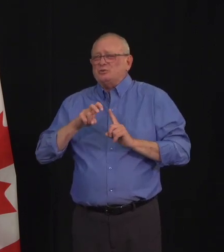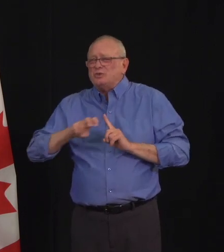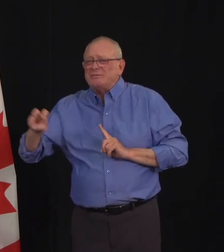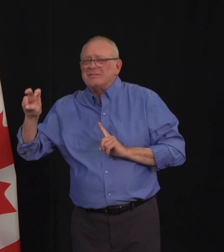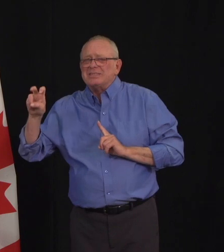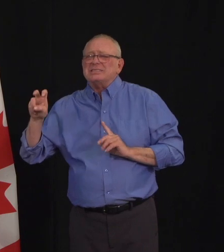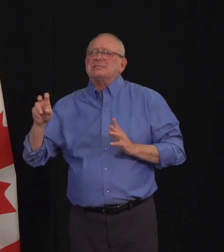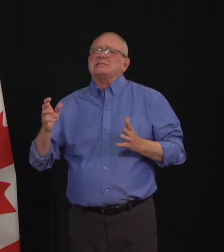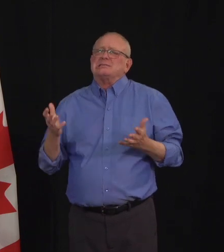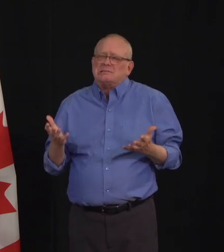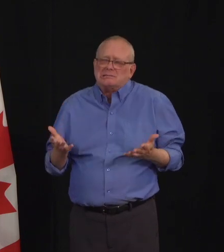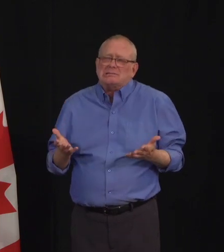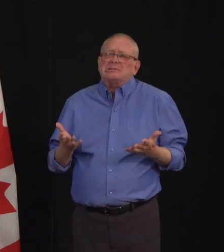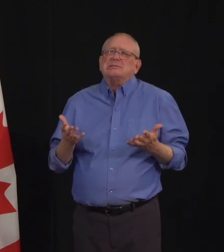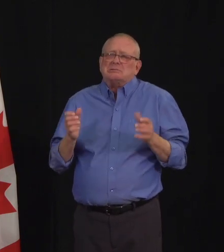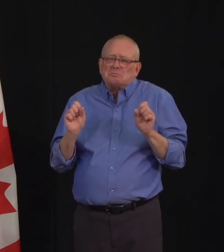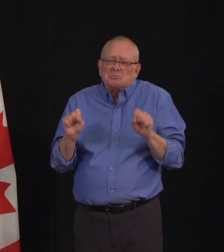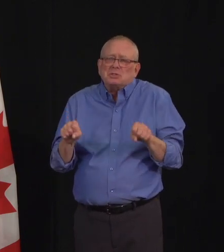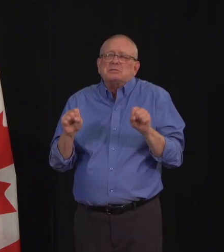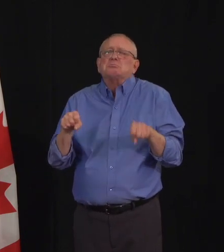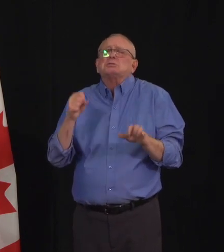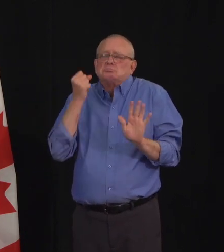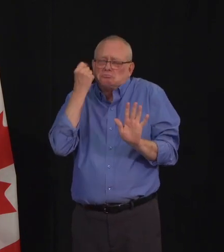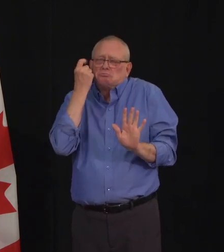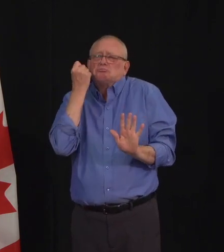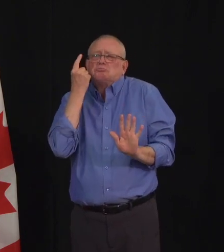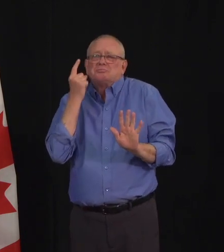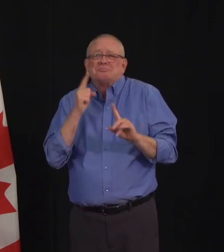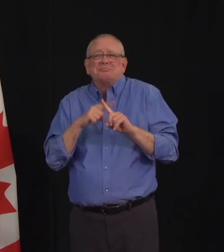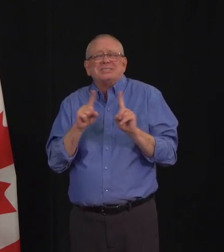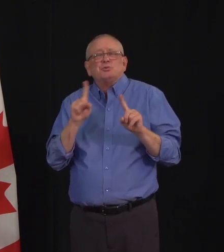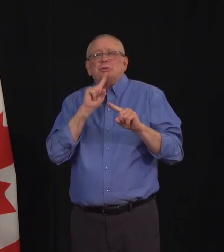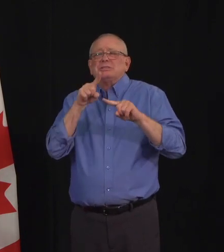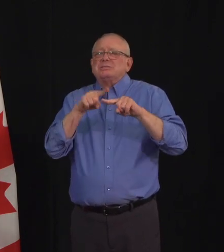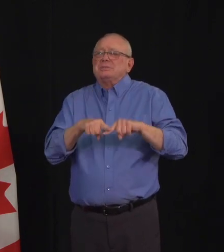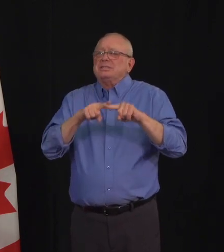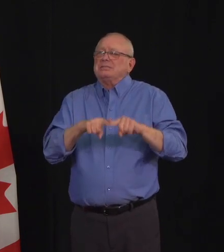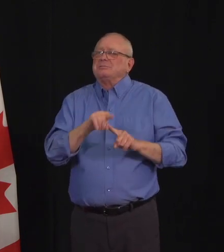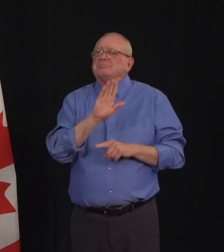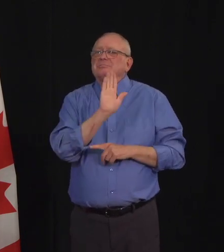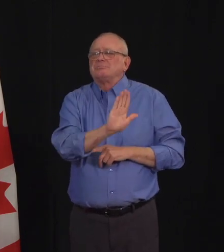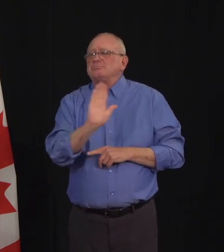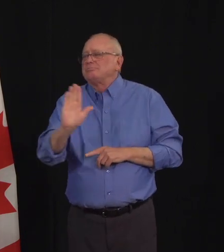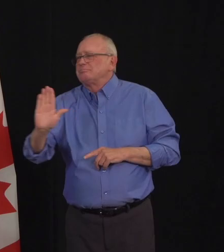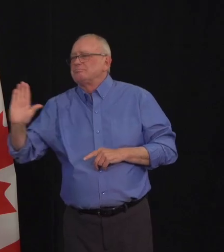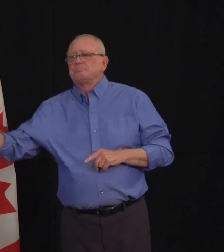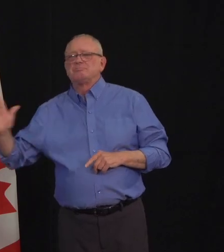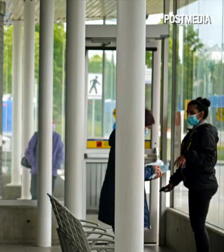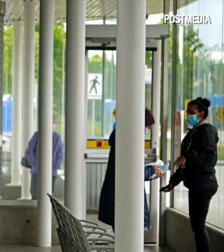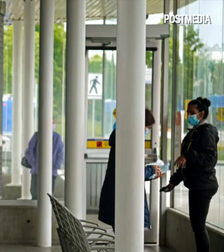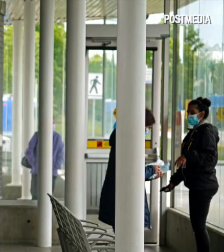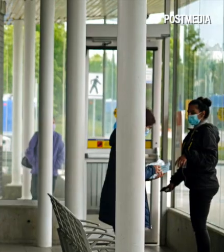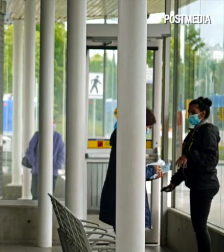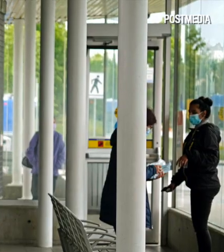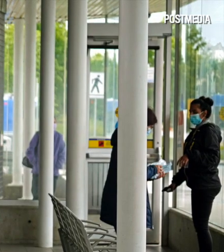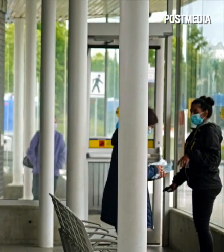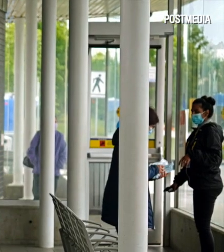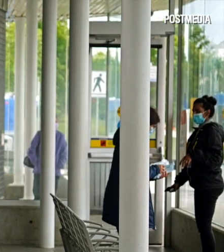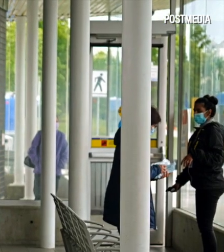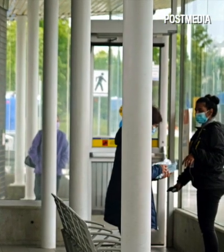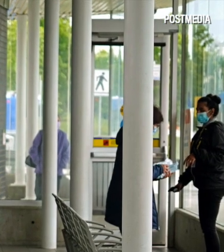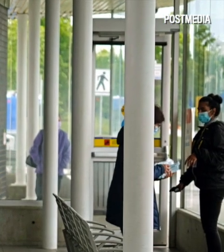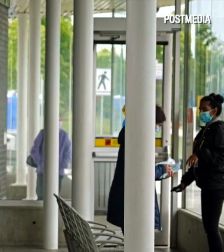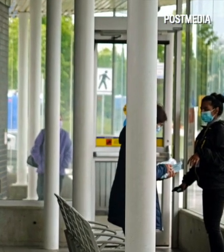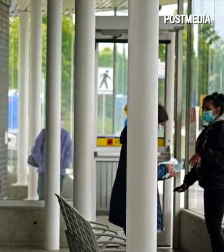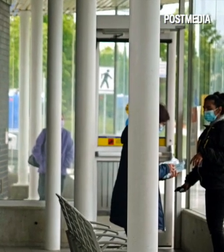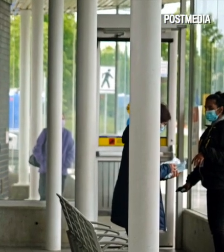are no current requirements, except for, again, as some provinces and territories do have some of those border measures in place. We have seen an increase,